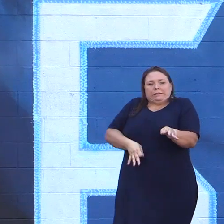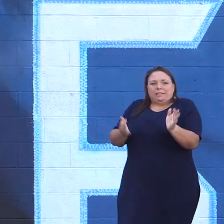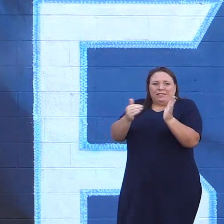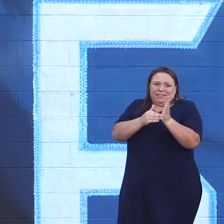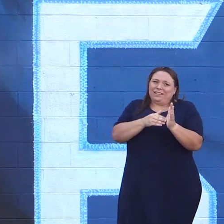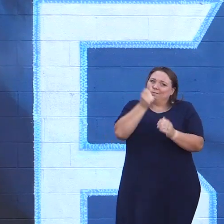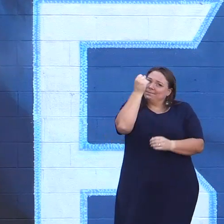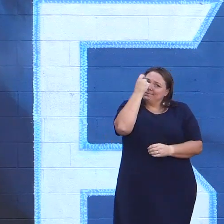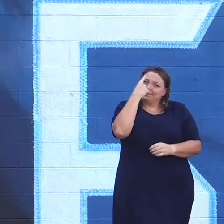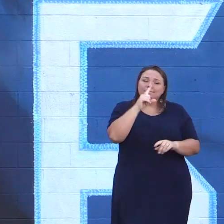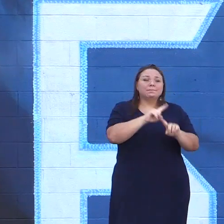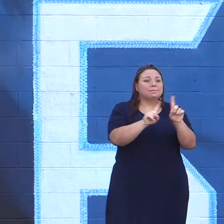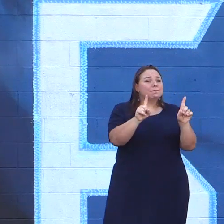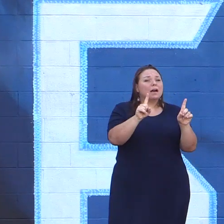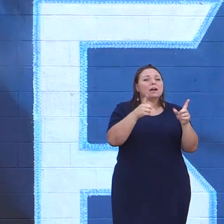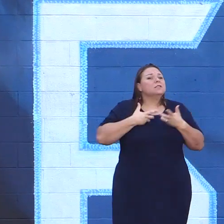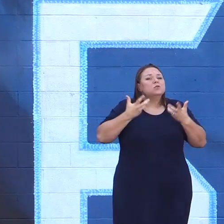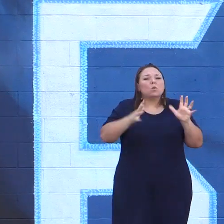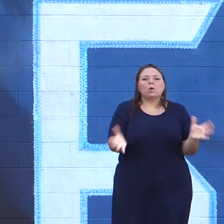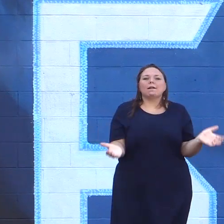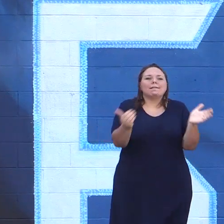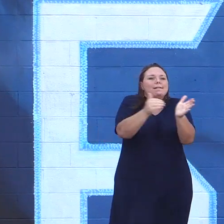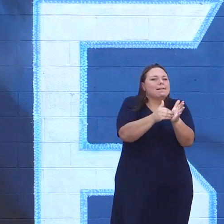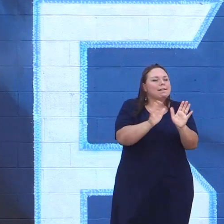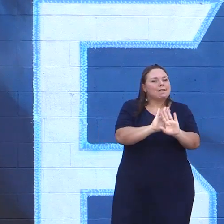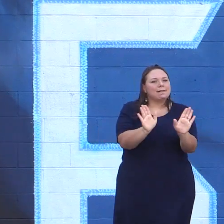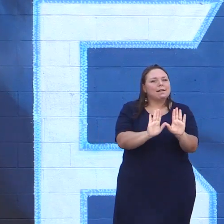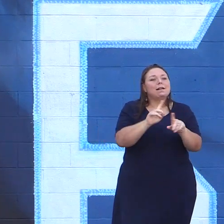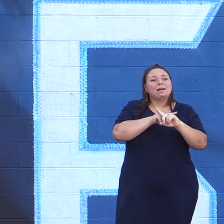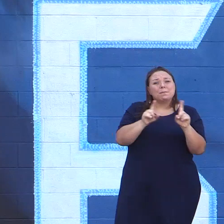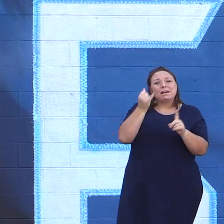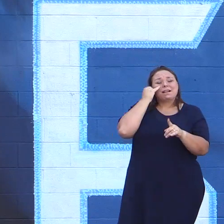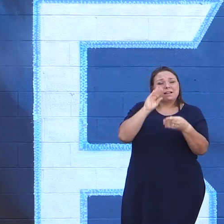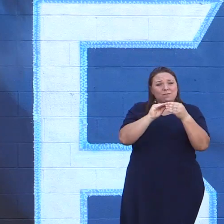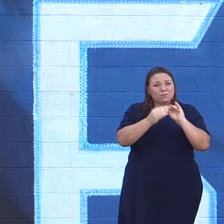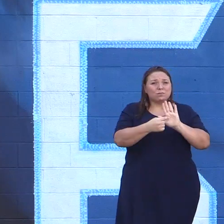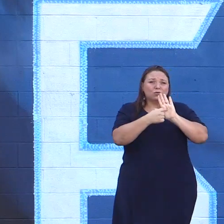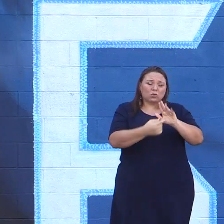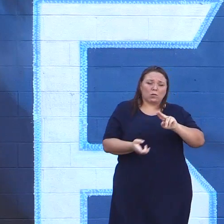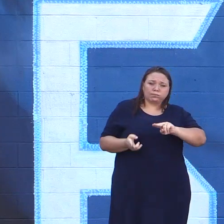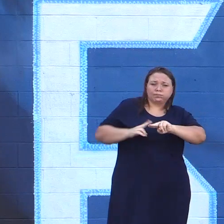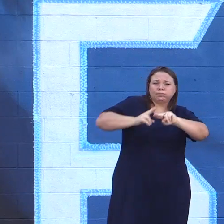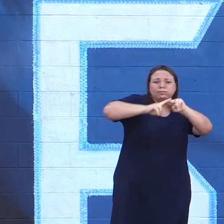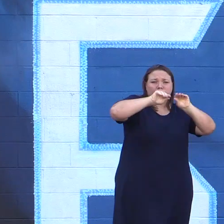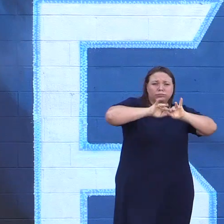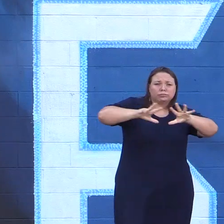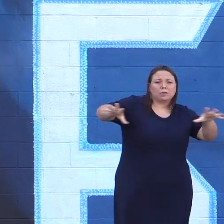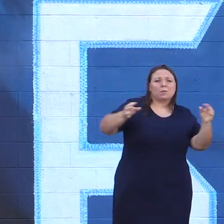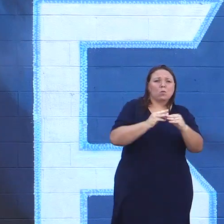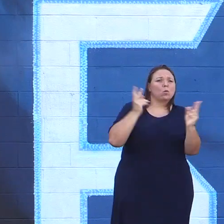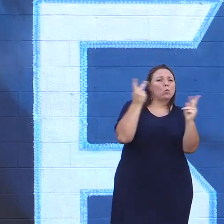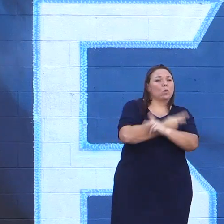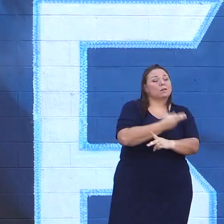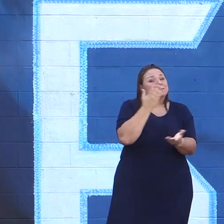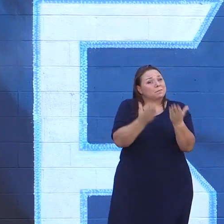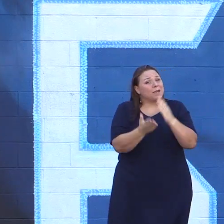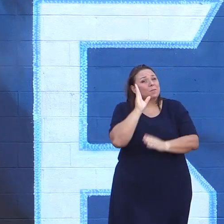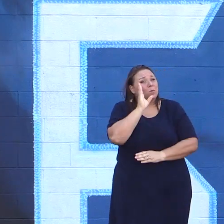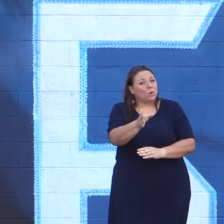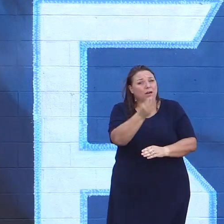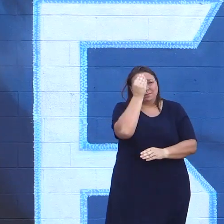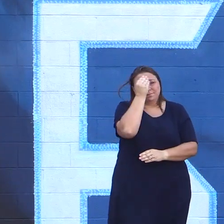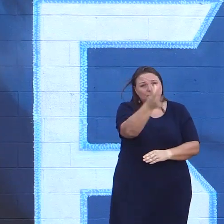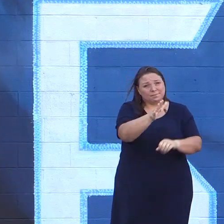2. Now, we don't want to have to pull back, but if the numbers show that the virus is spreading, then we very well may pull